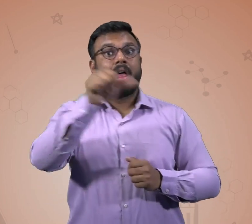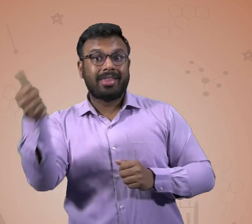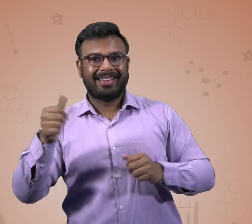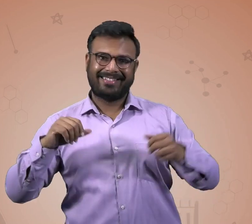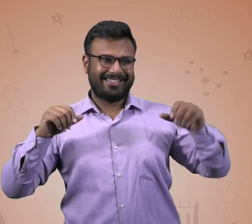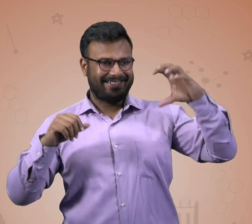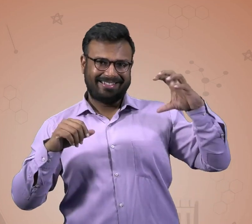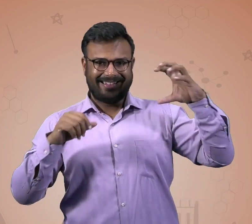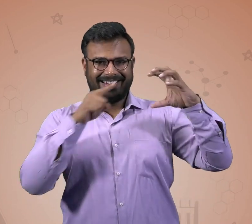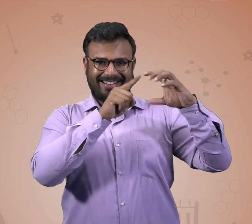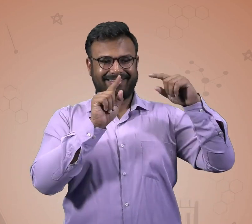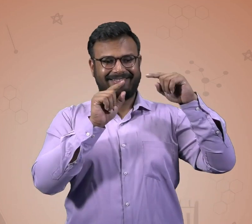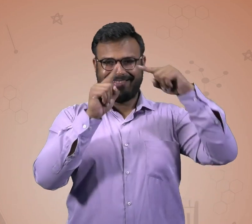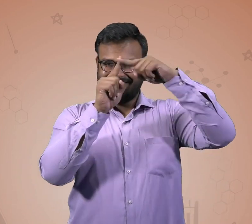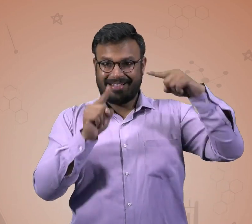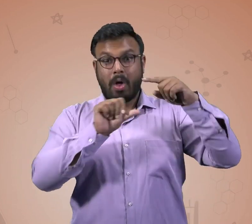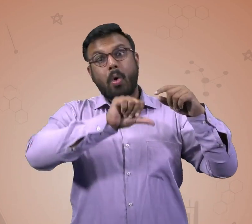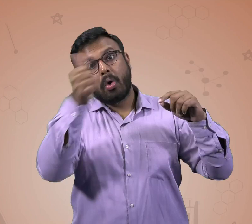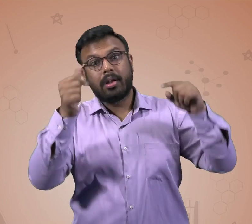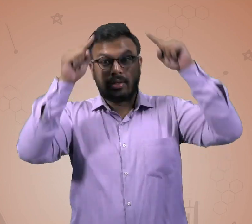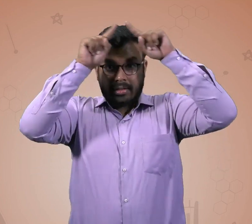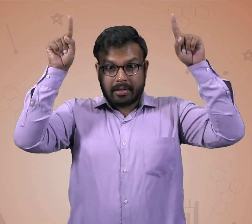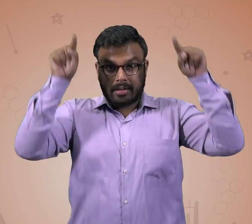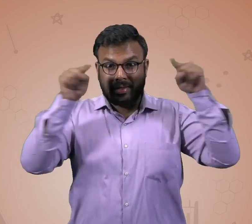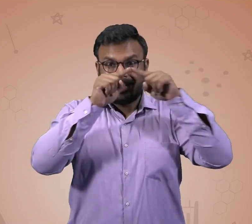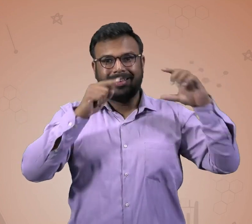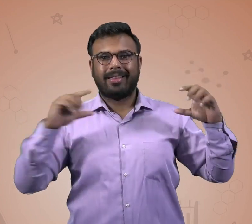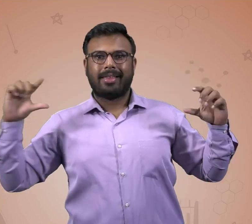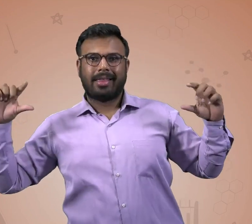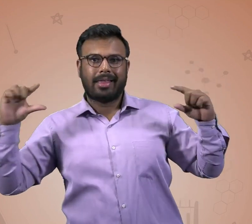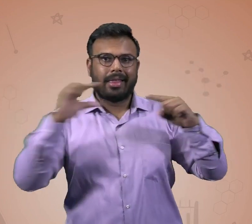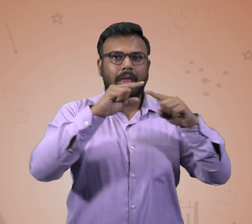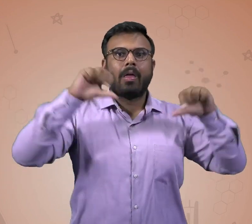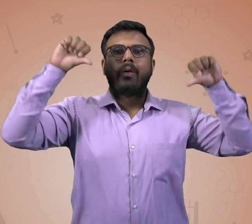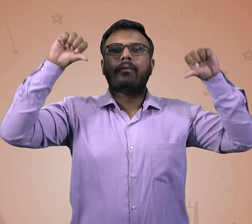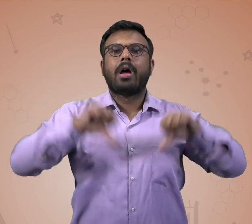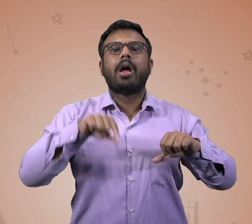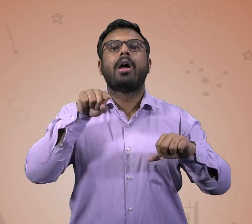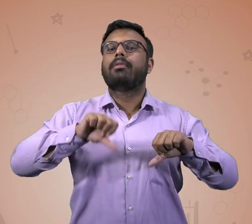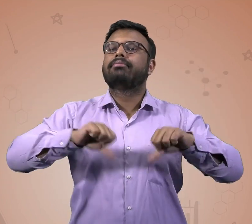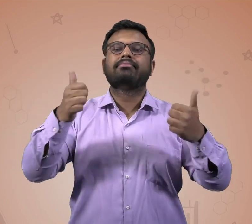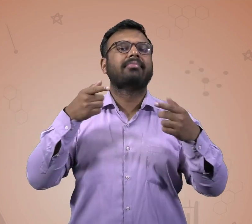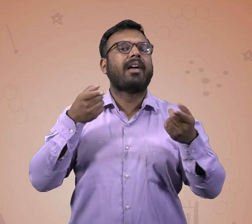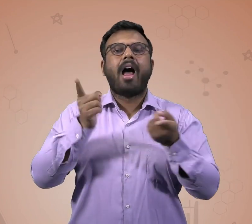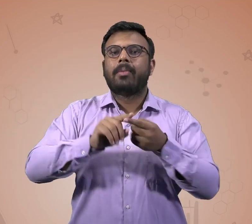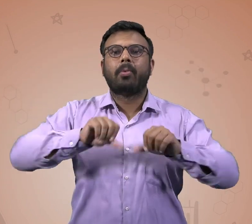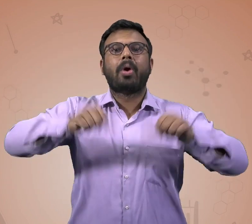If in case there is any mutation on the surface protein of the antigen, the antibody